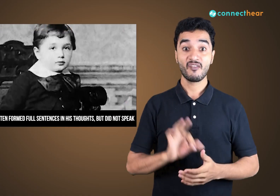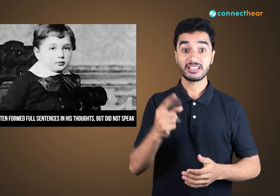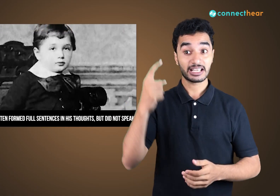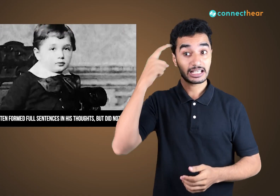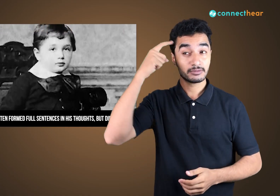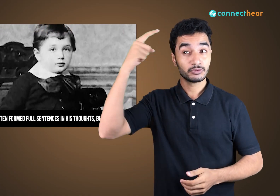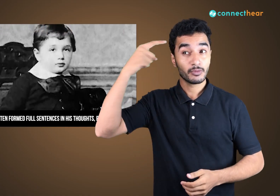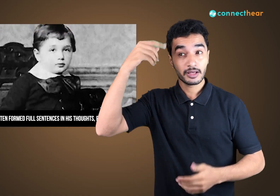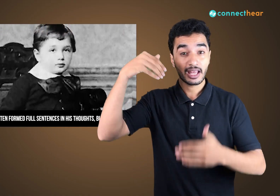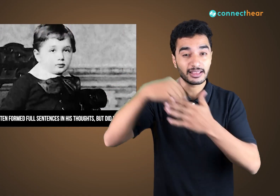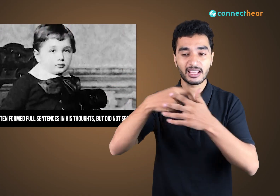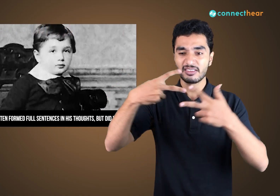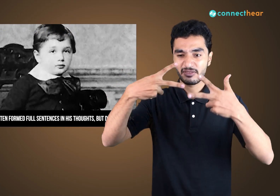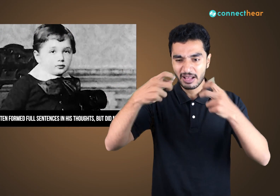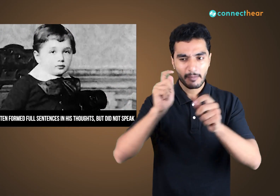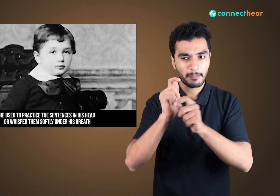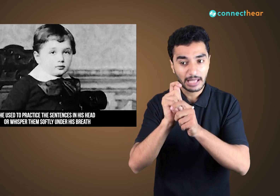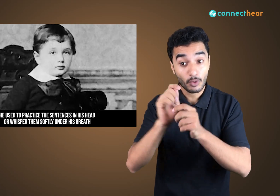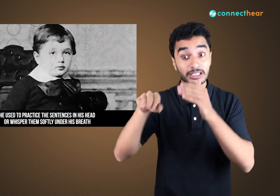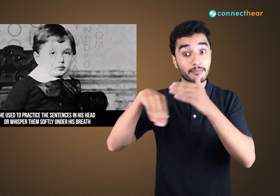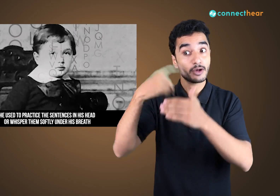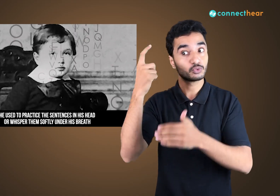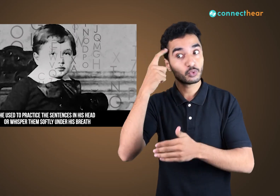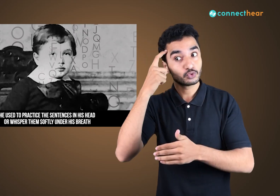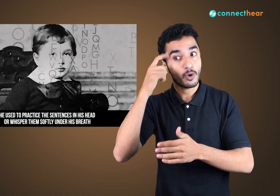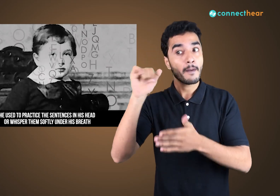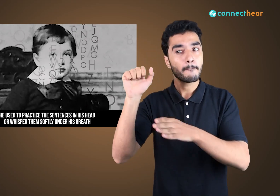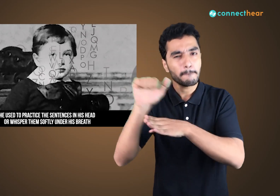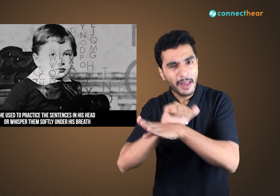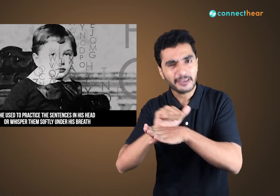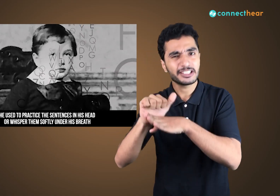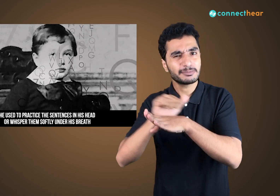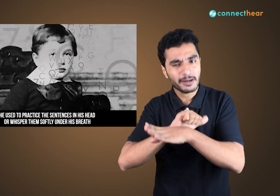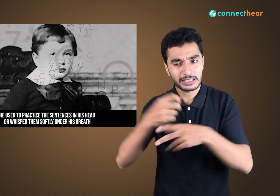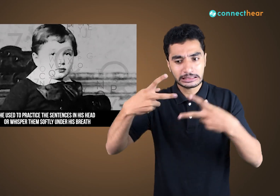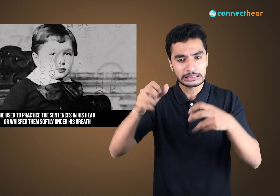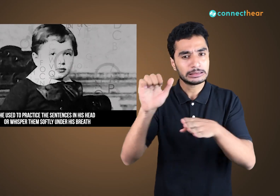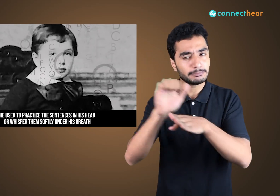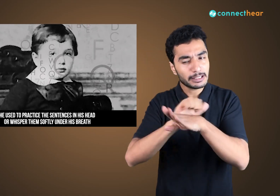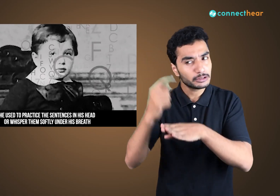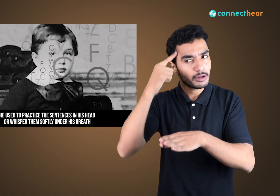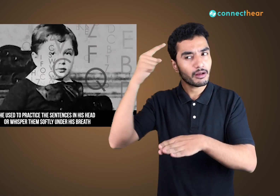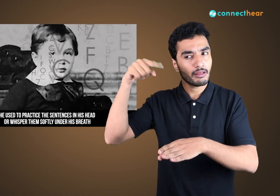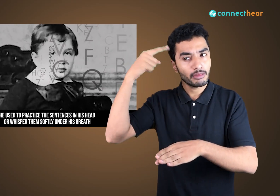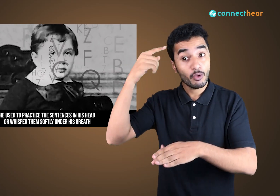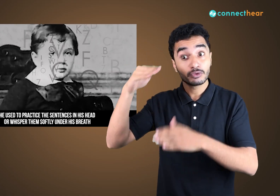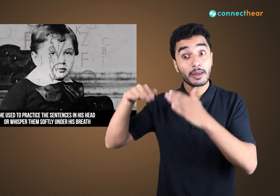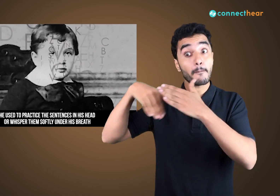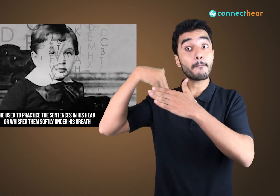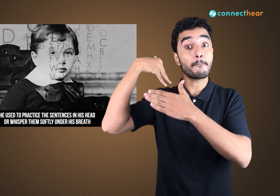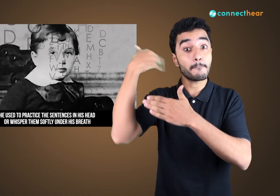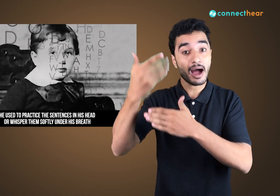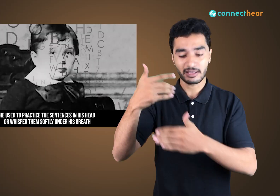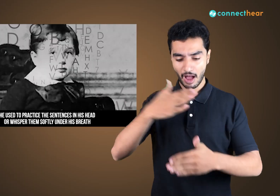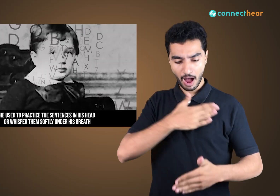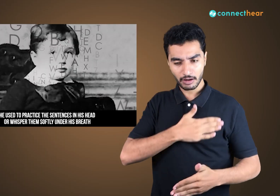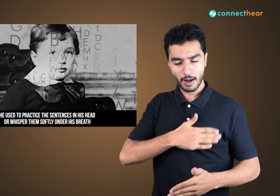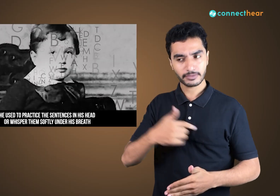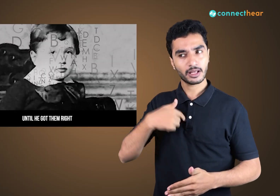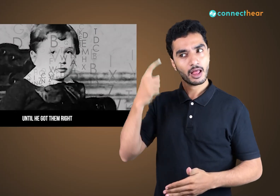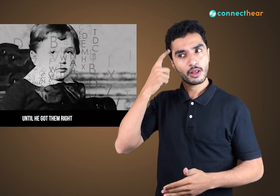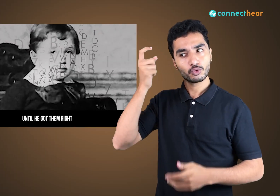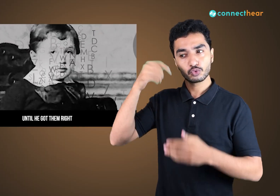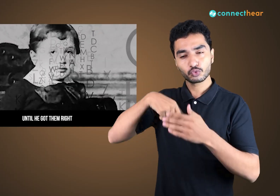sentences in his thoughts, but did not speak. He used to practice the sentences in his head or whisper them softly under